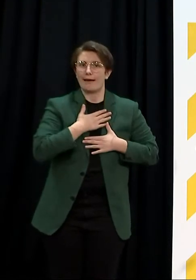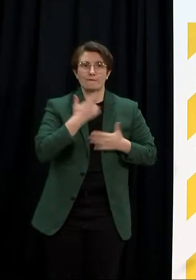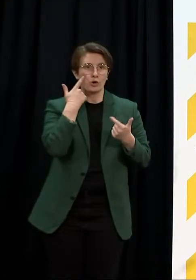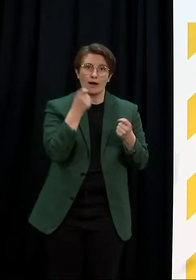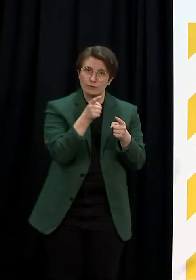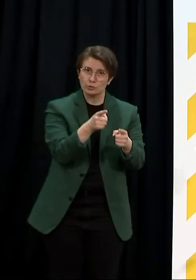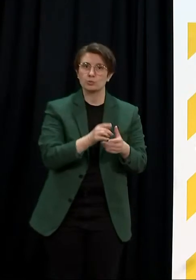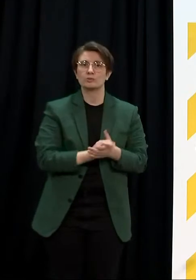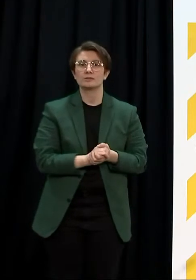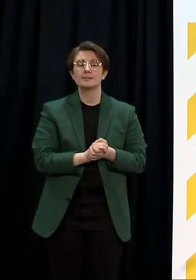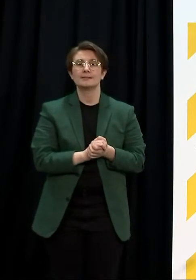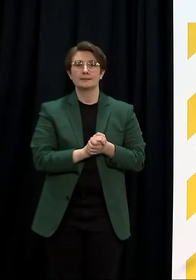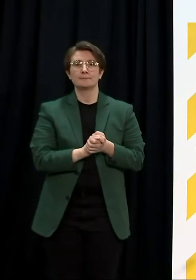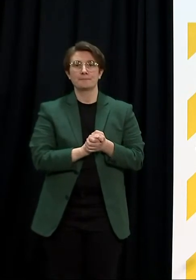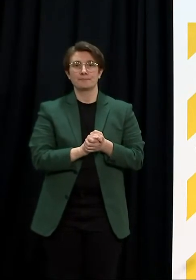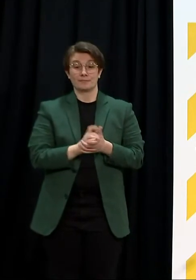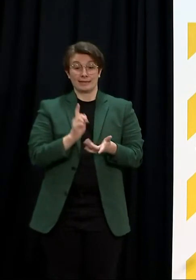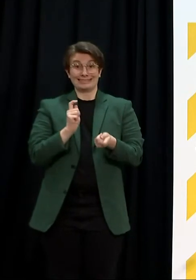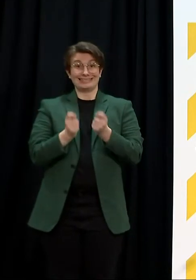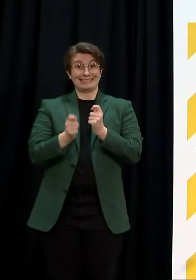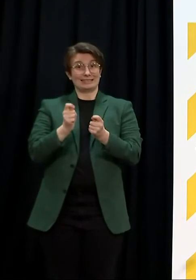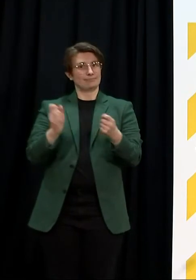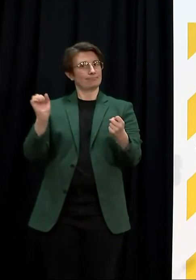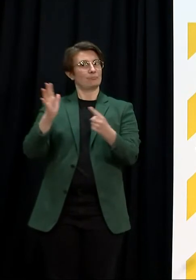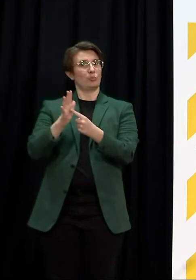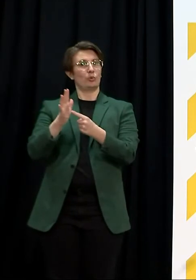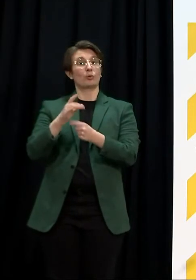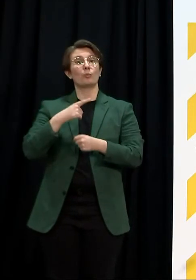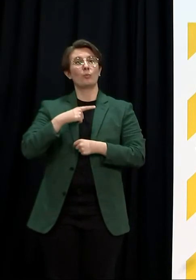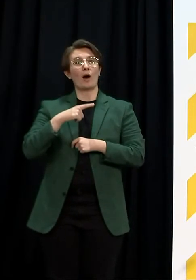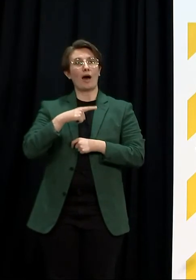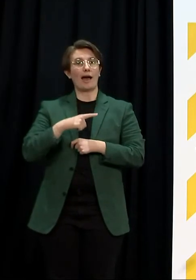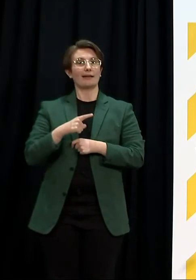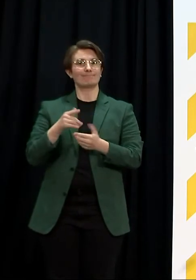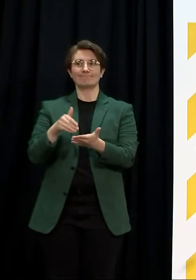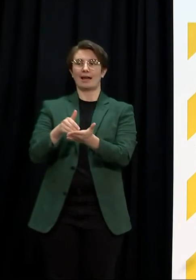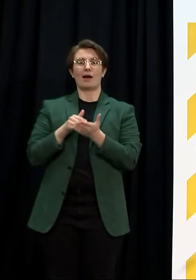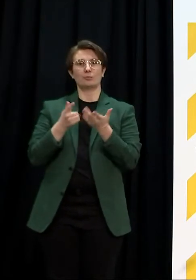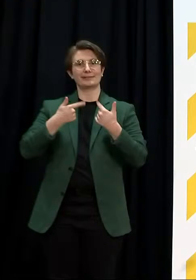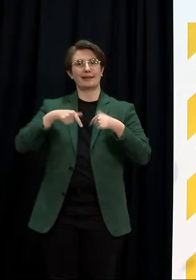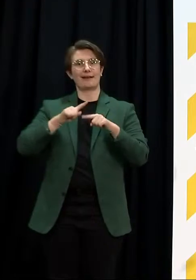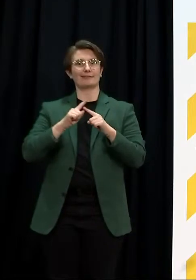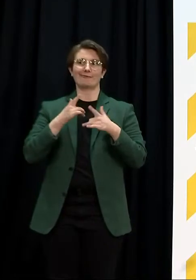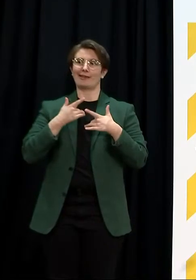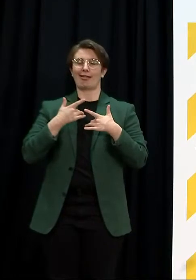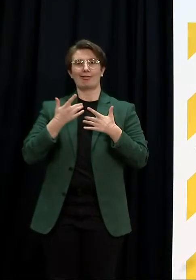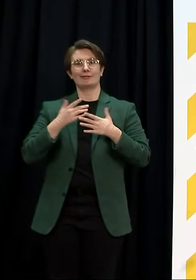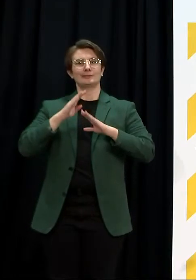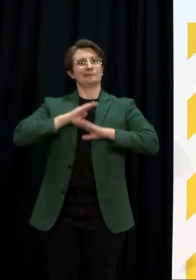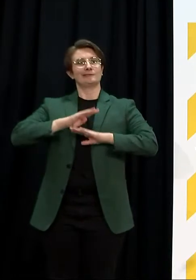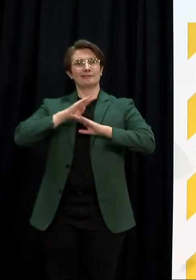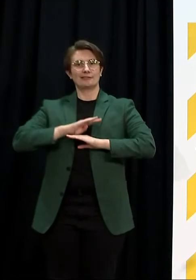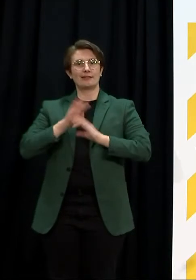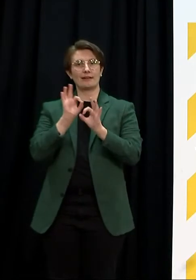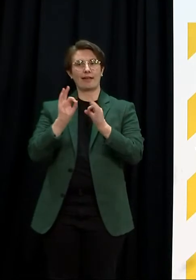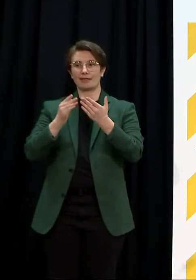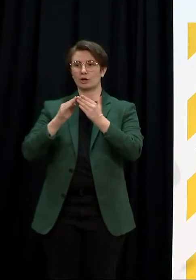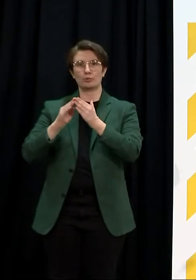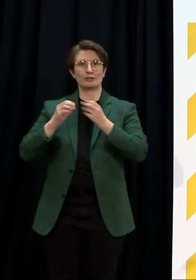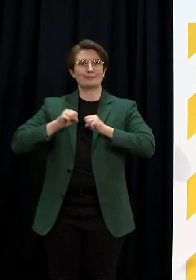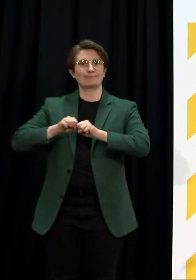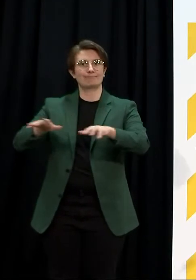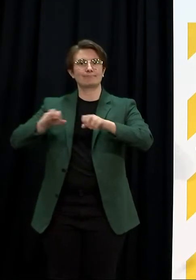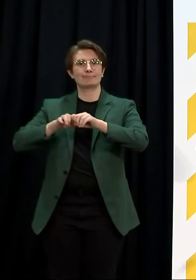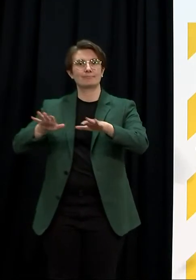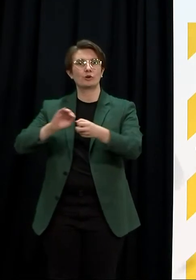Testing, of course, remains central to our confidence that the outbreak is under control and that there is no undetected community transmission.